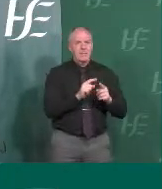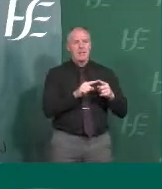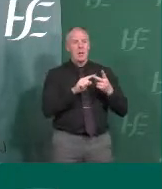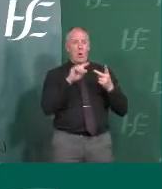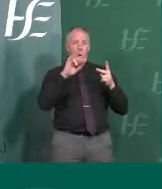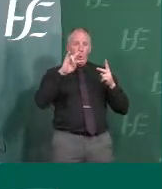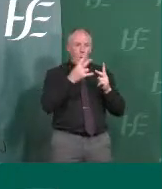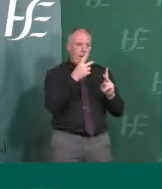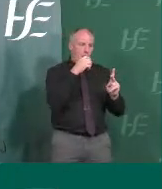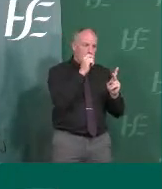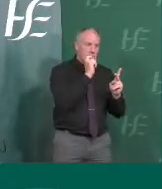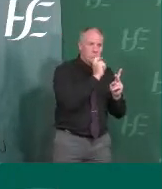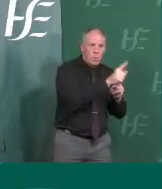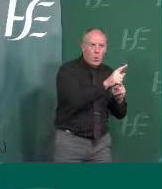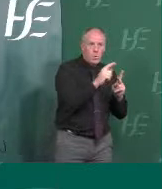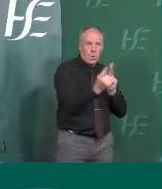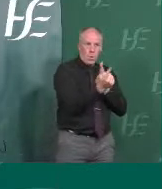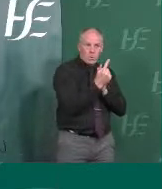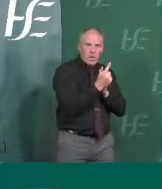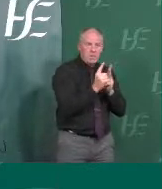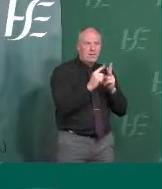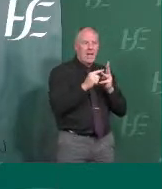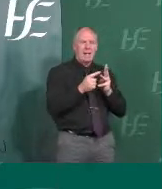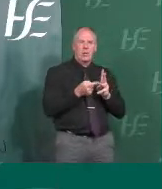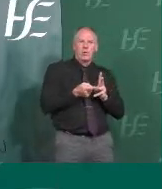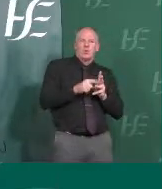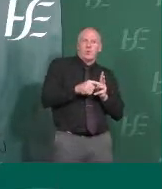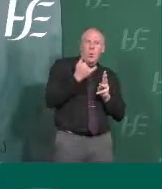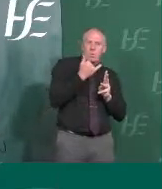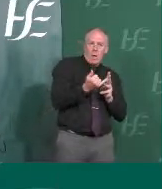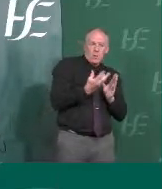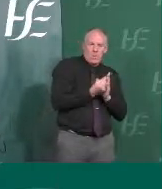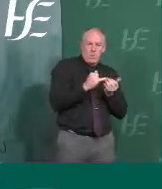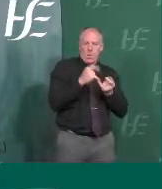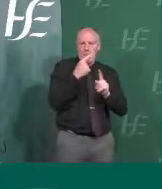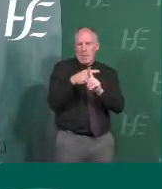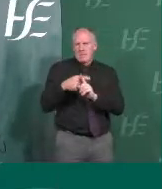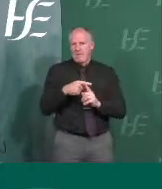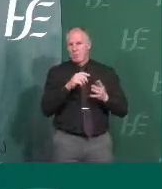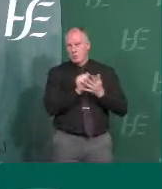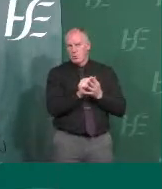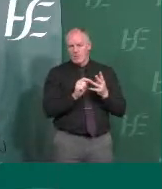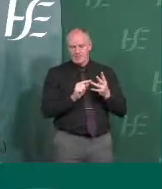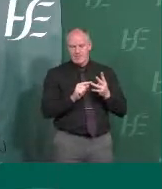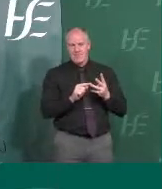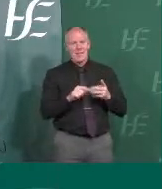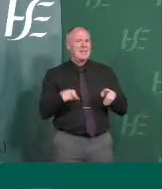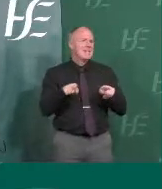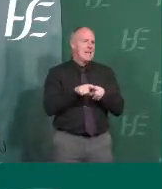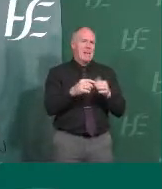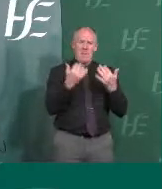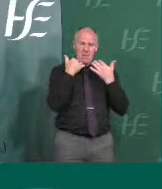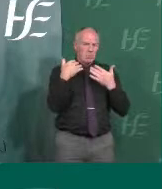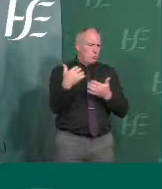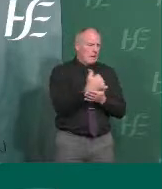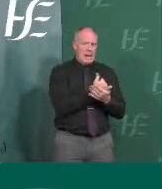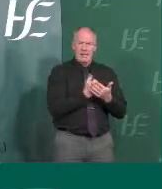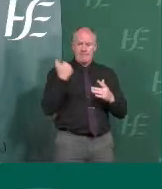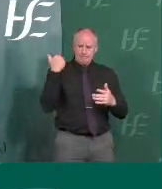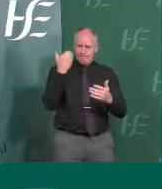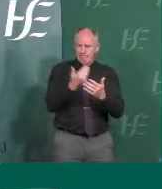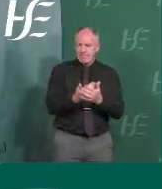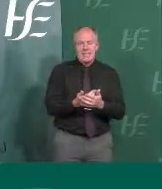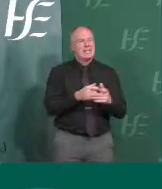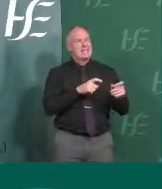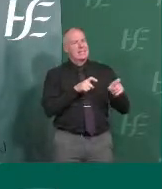close contacts, and shortens the calls with positive cases. All in all, while it gathers the same information that we have always gathered,